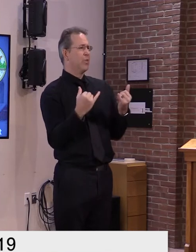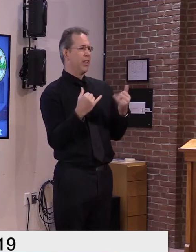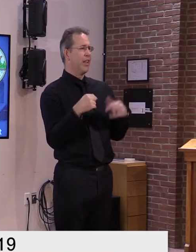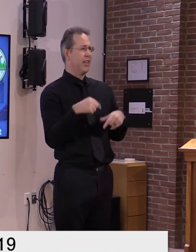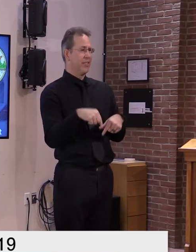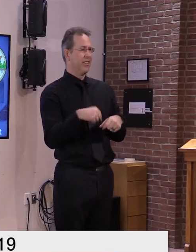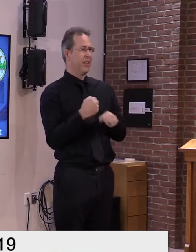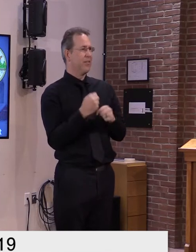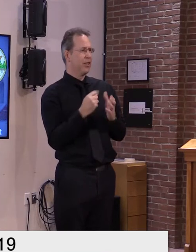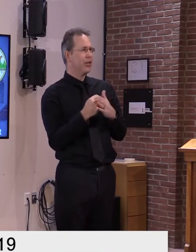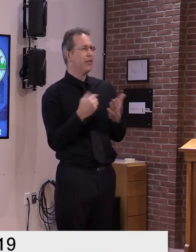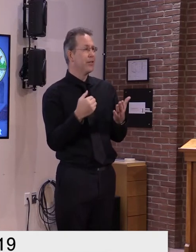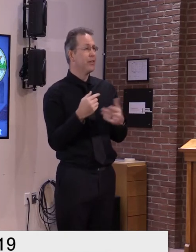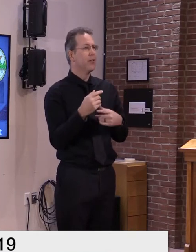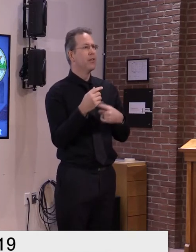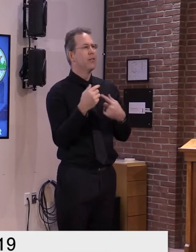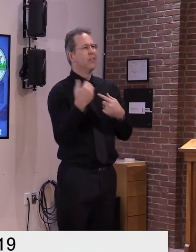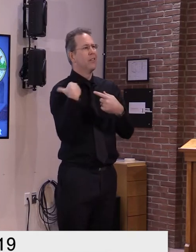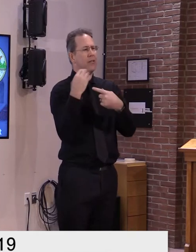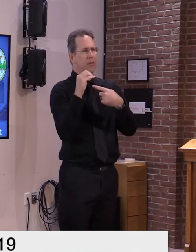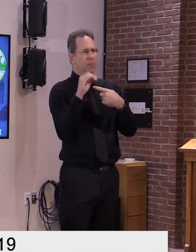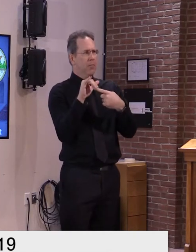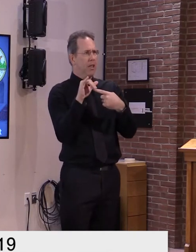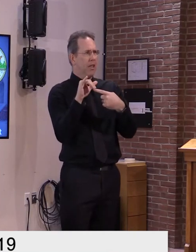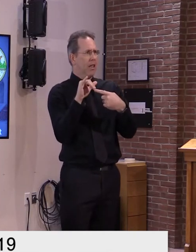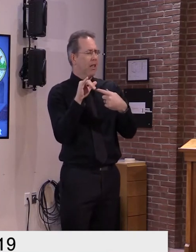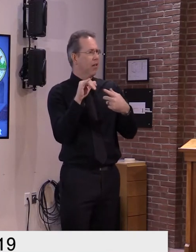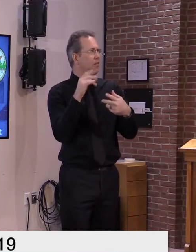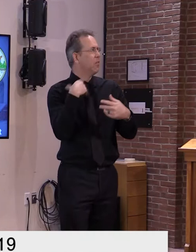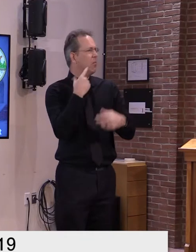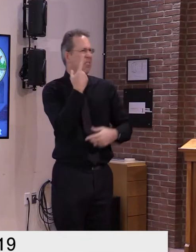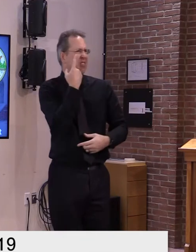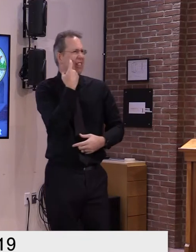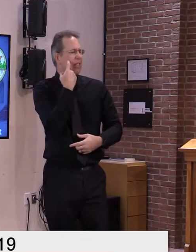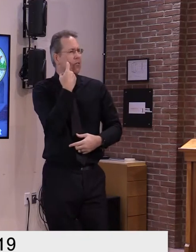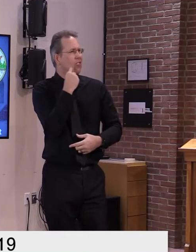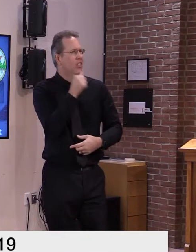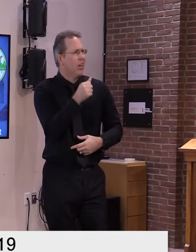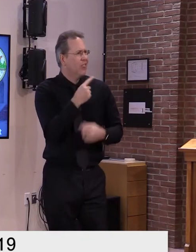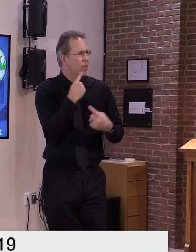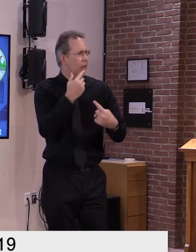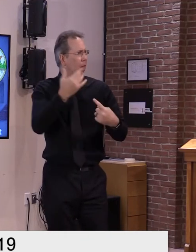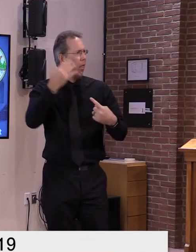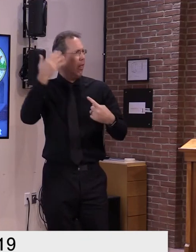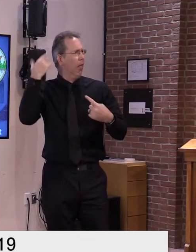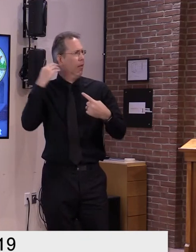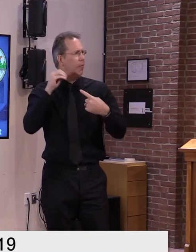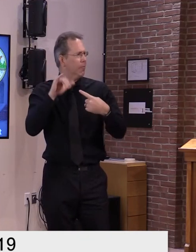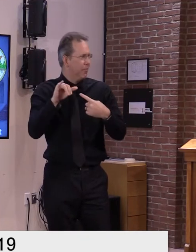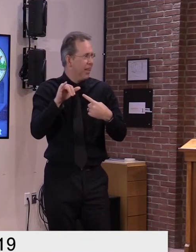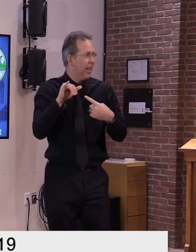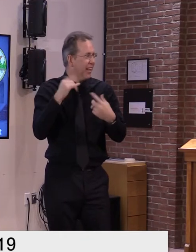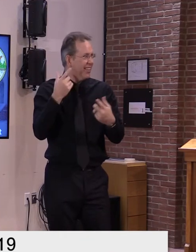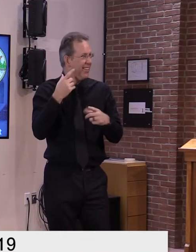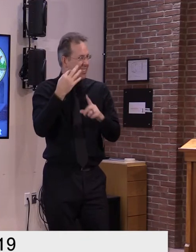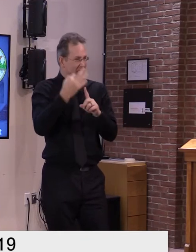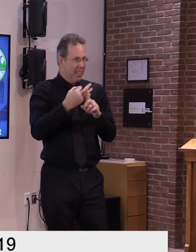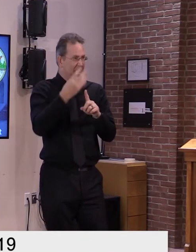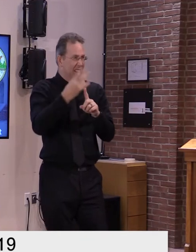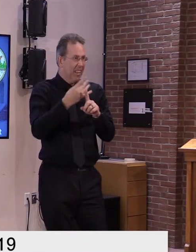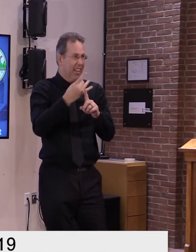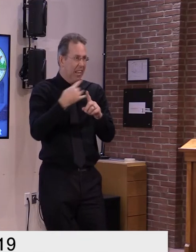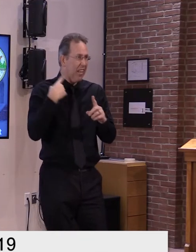sure seems like a long time ago, but it was just 7 months ago, almost to the day, that we proposed our